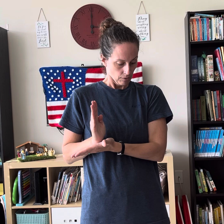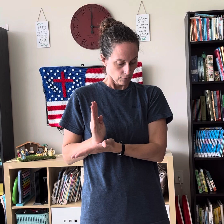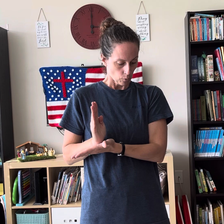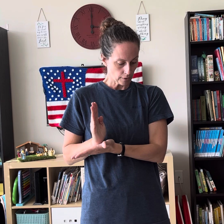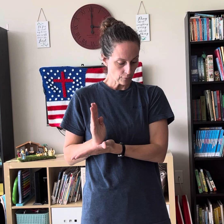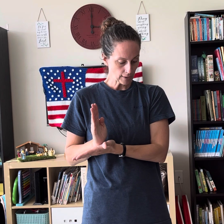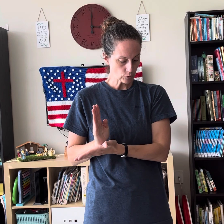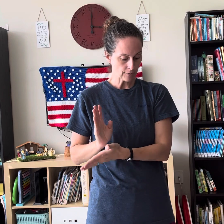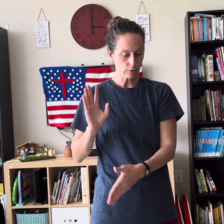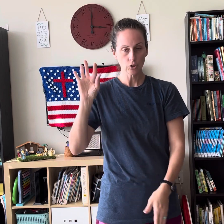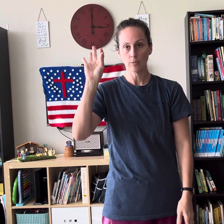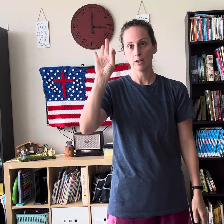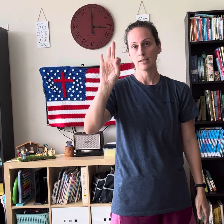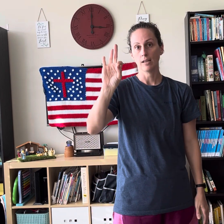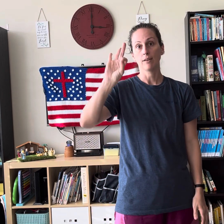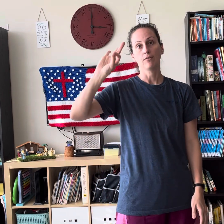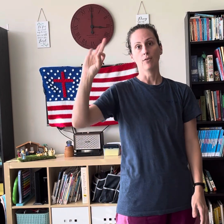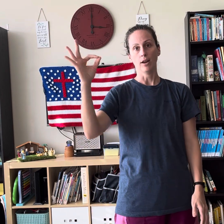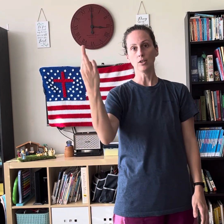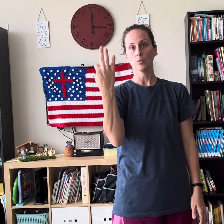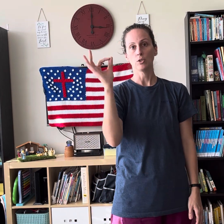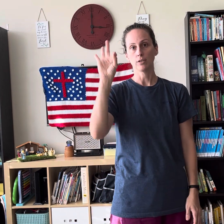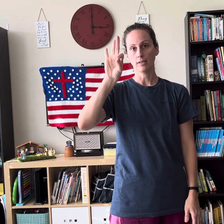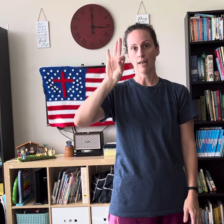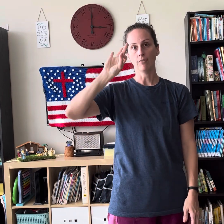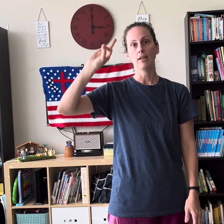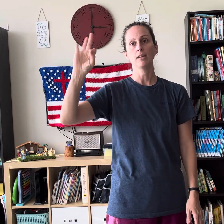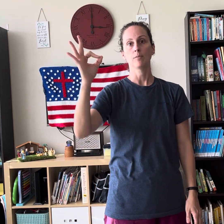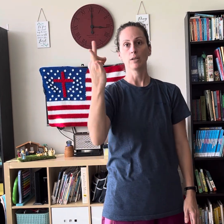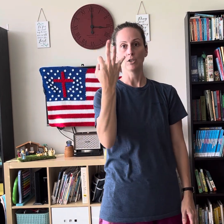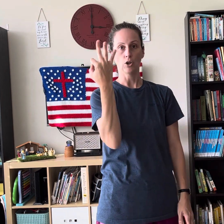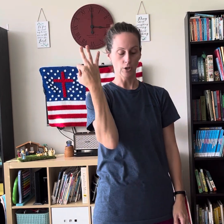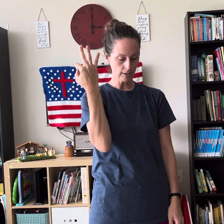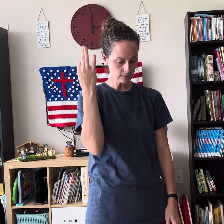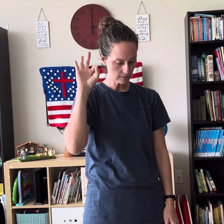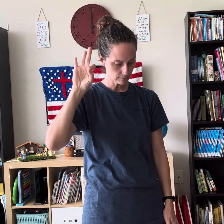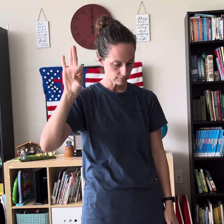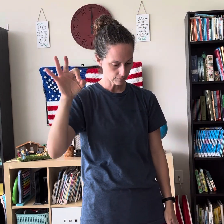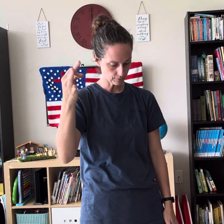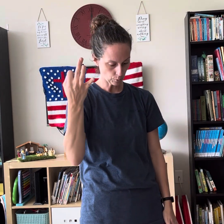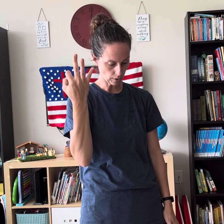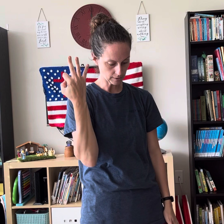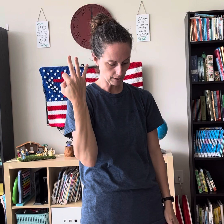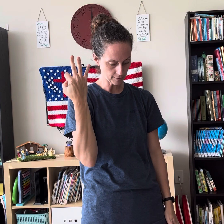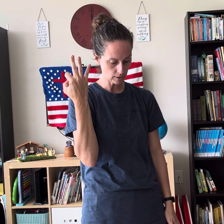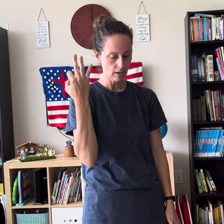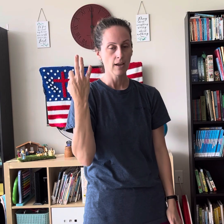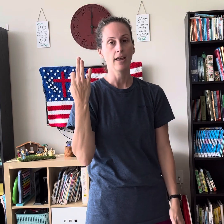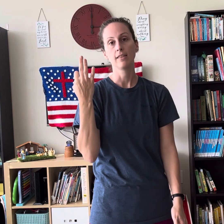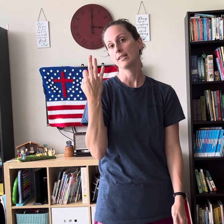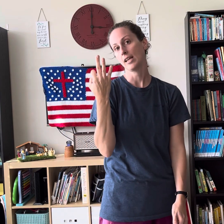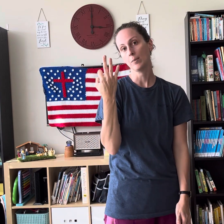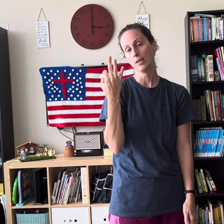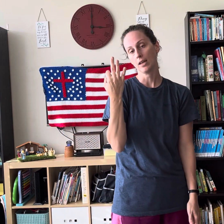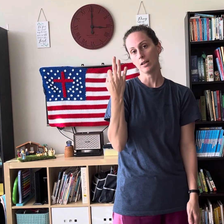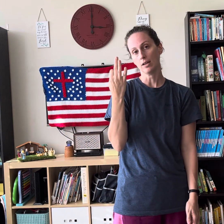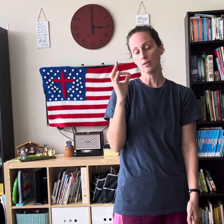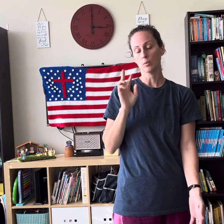For the French Revolution, we're going to sign French, which is the F hand, and we turn it toward ourselves. And the same thing is we're